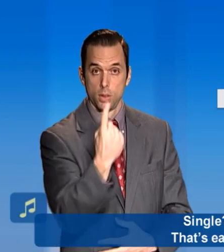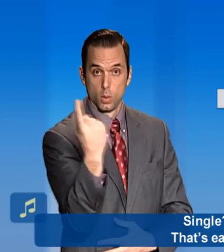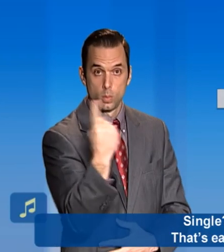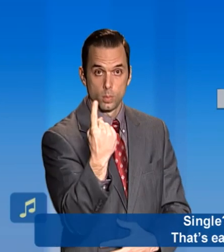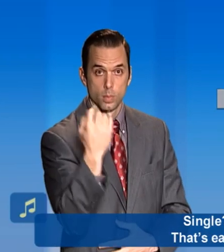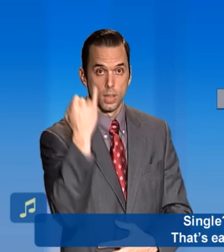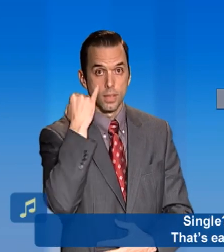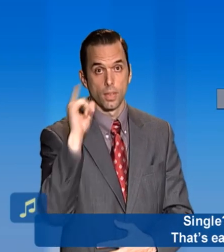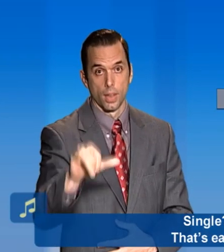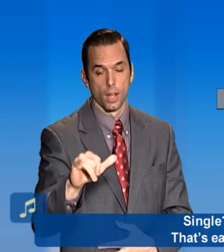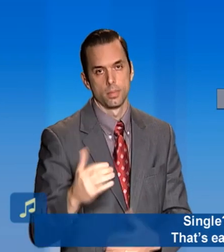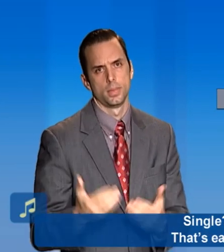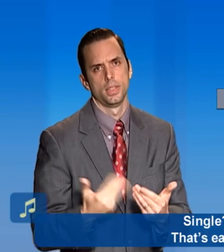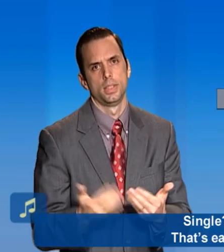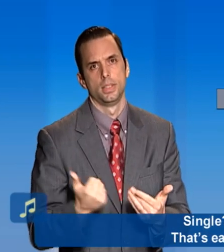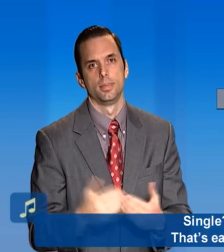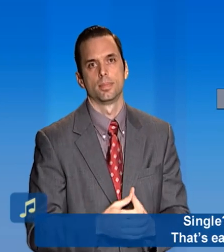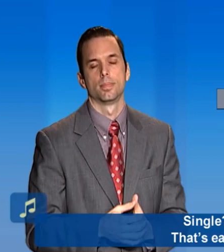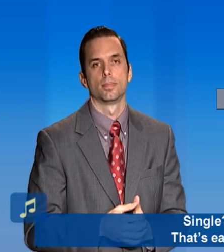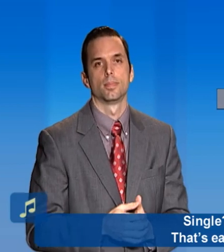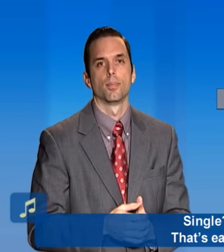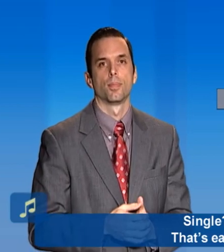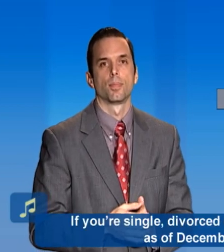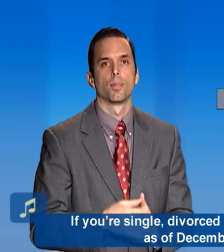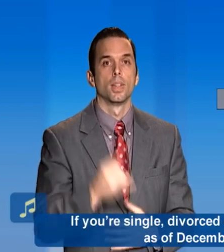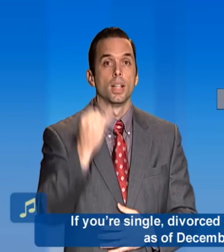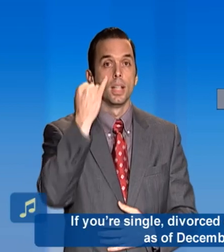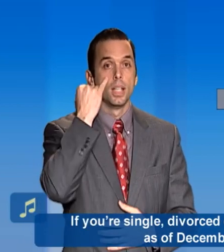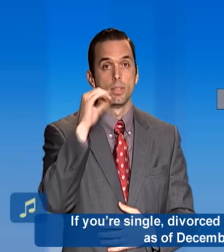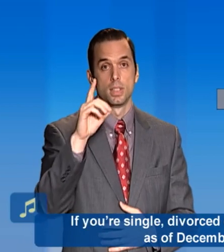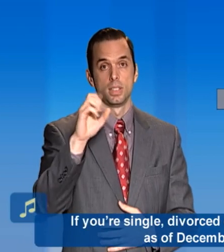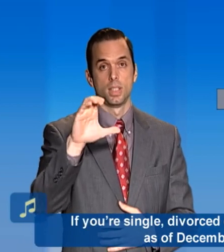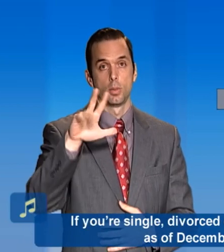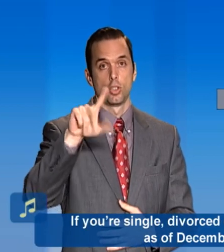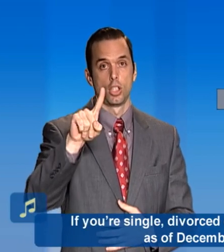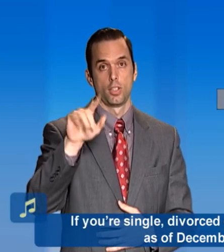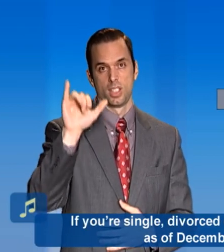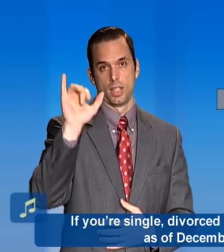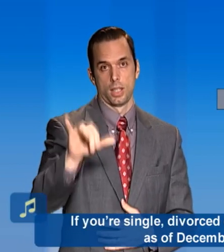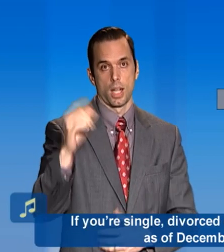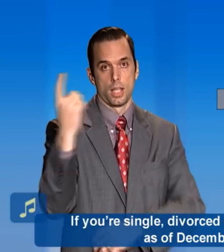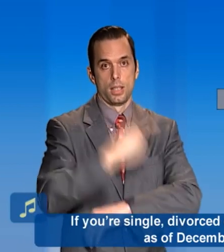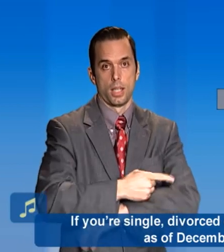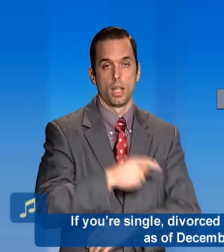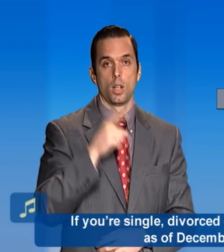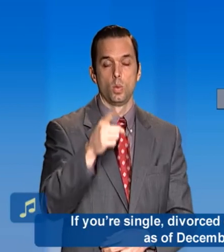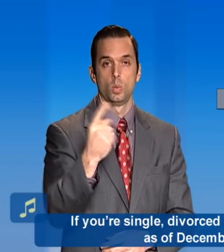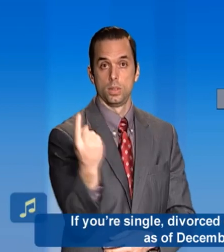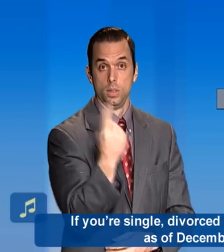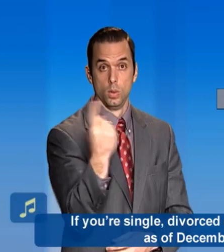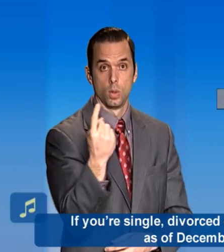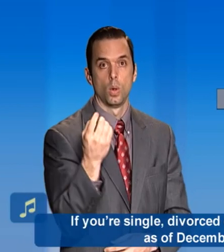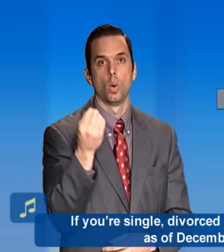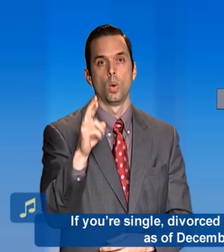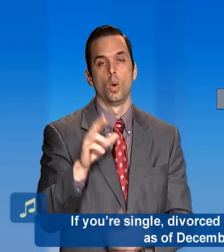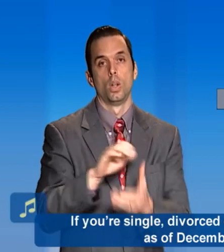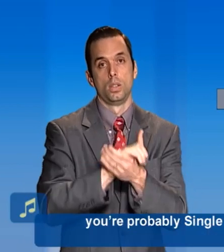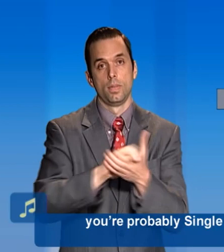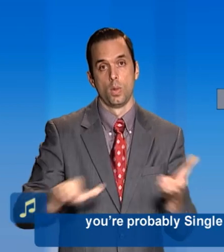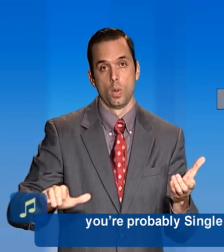Single? That's easy. If you're single, divorced, or legally separated as of December 31st, you're